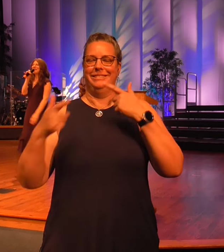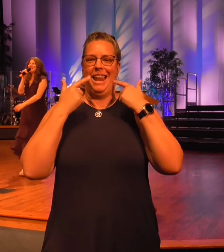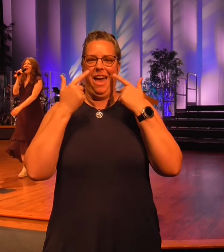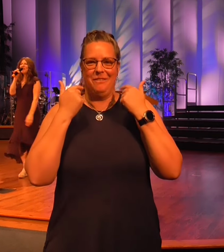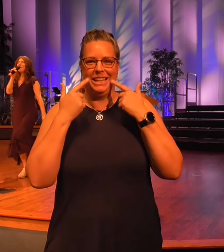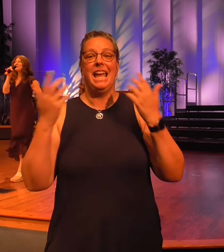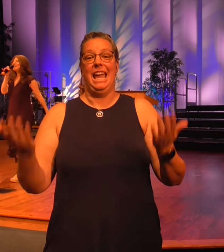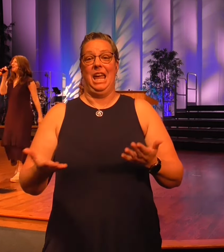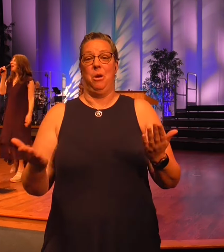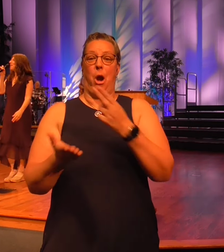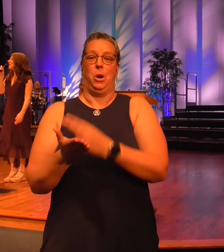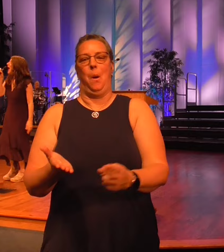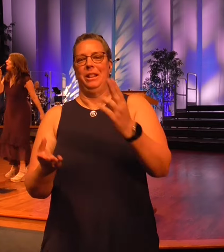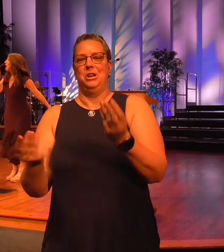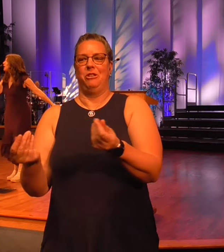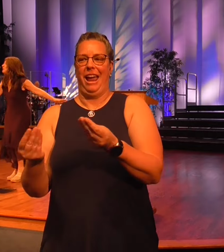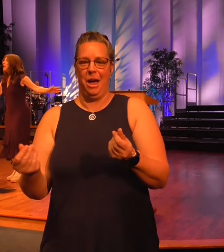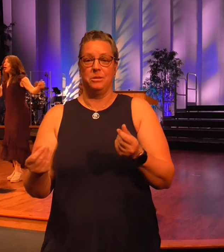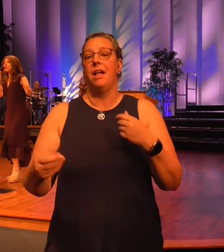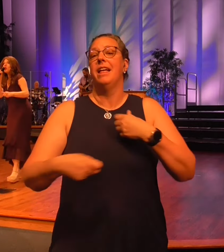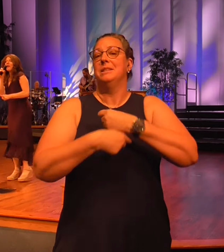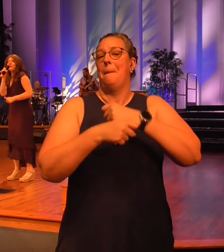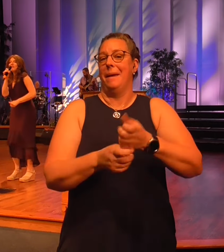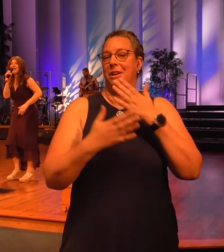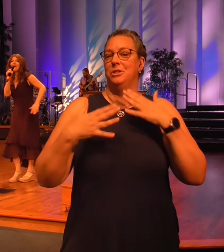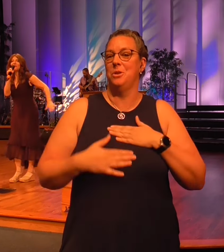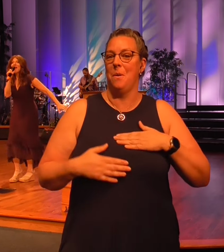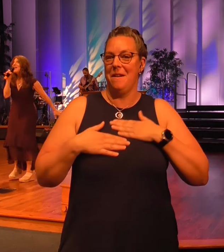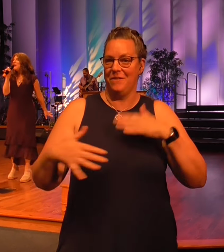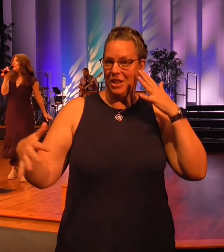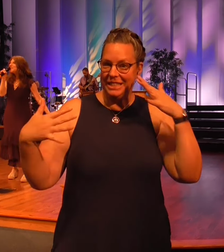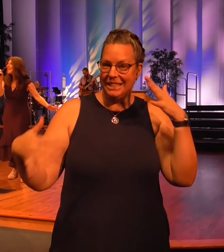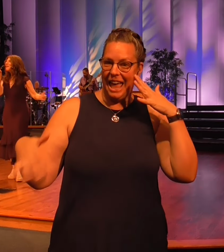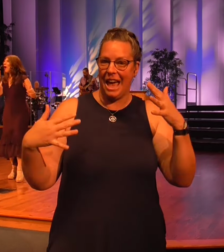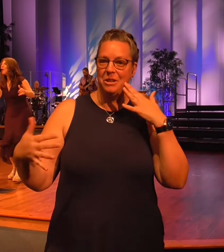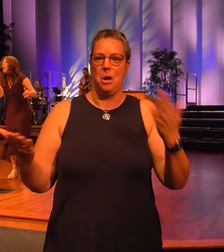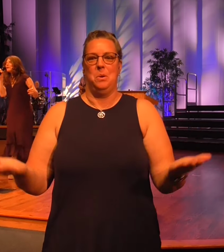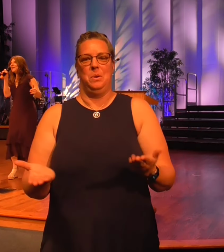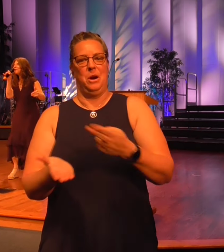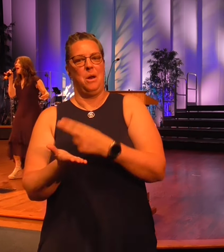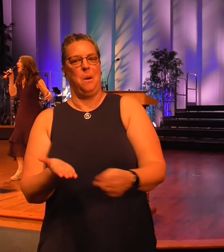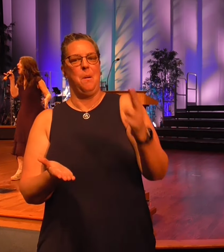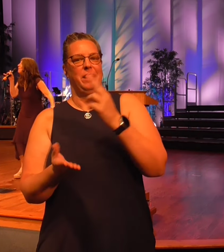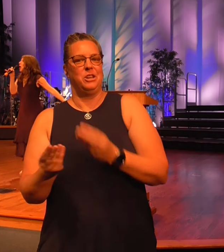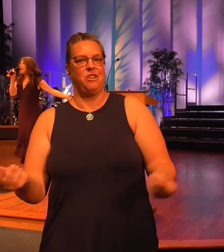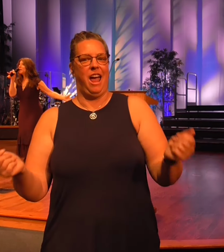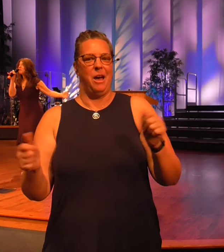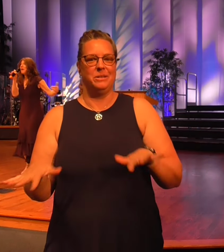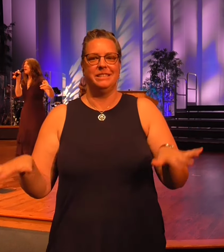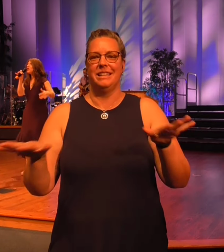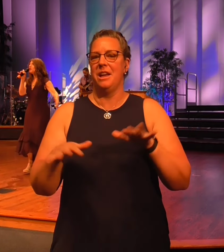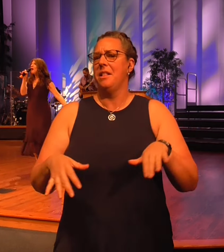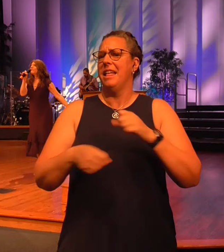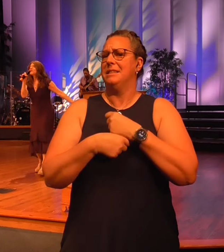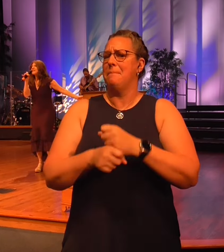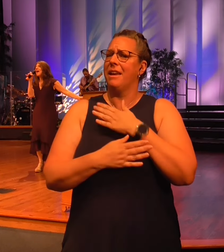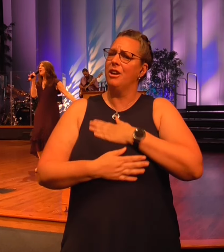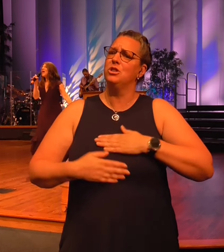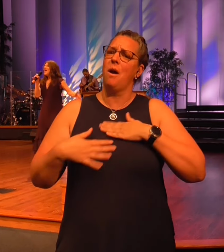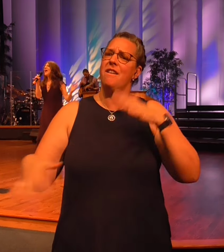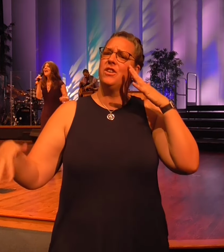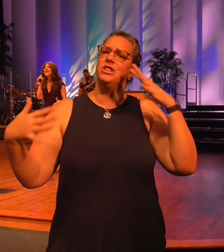Here we stand on holy ground. Let us make a joyful sound. Here we stand on holy ground. Let us make a